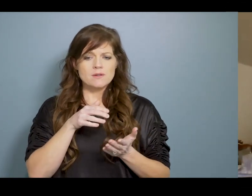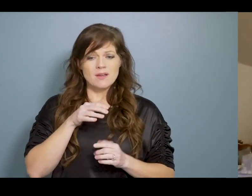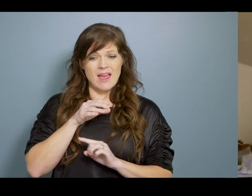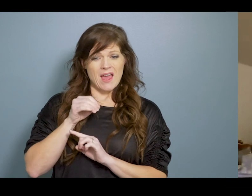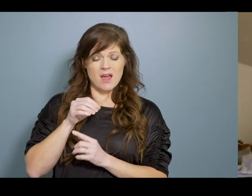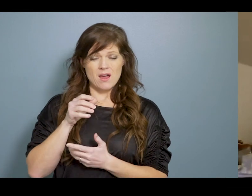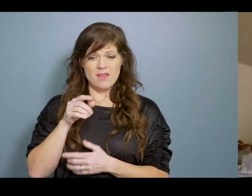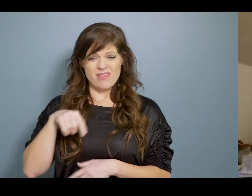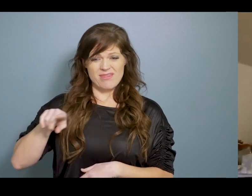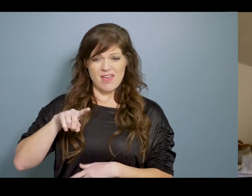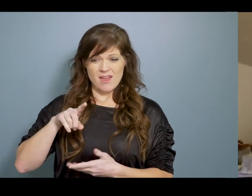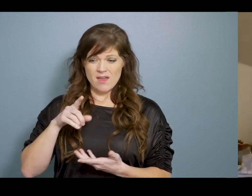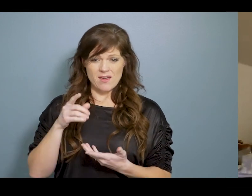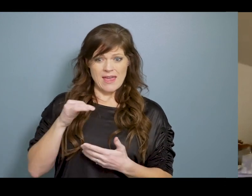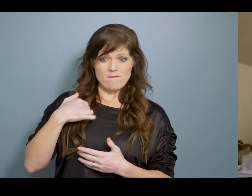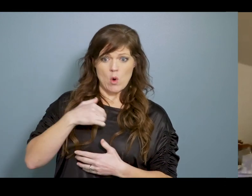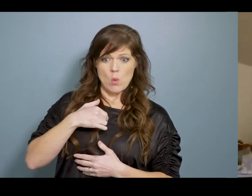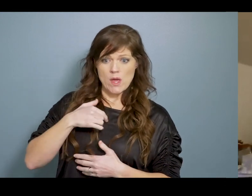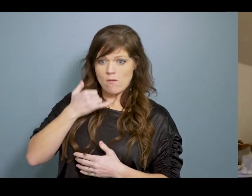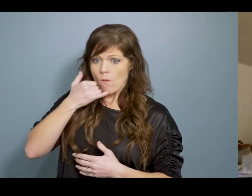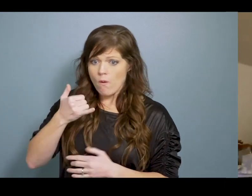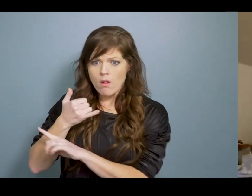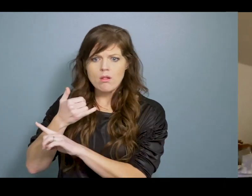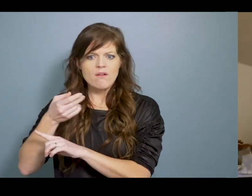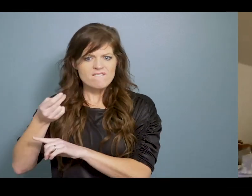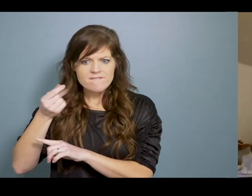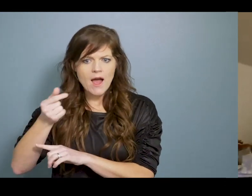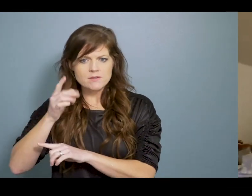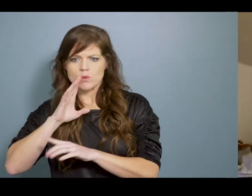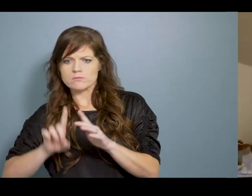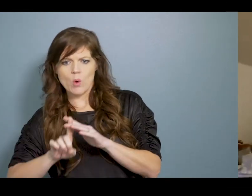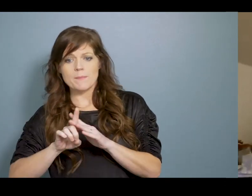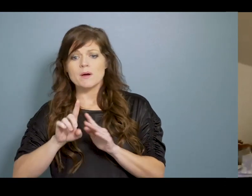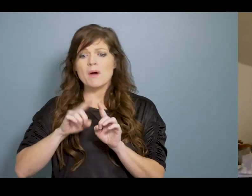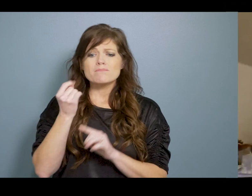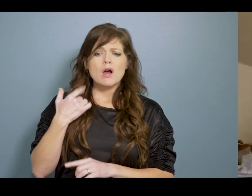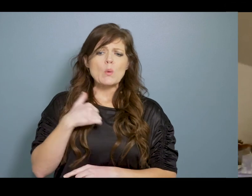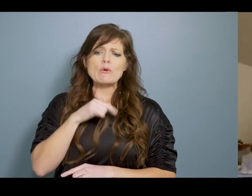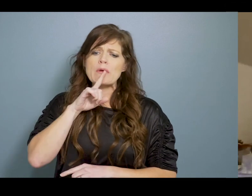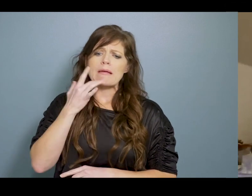Responsiveness has, when we've needed it, and we've been very fortunate in our history, we haven't really needed